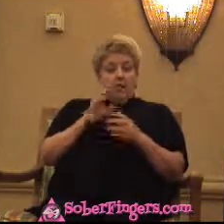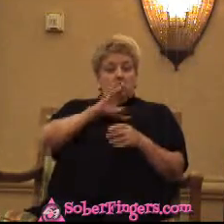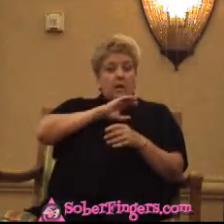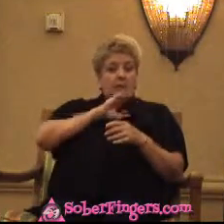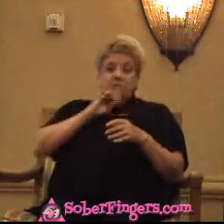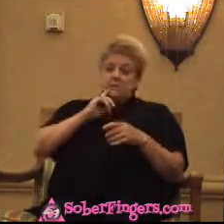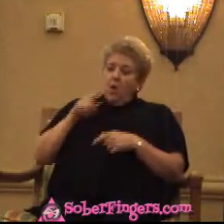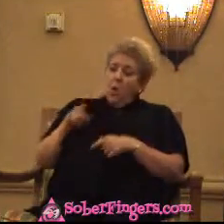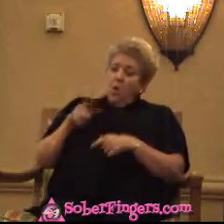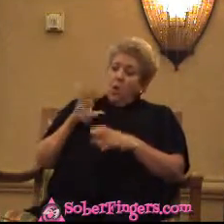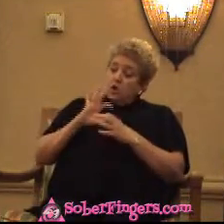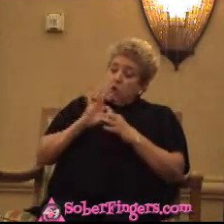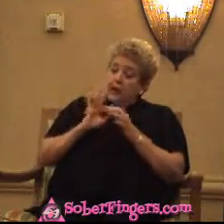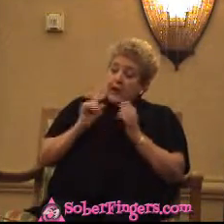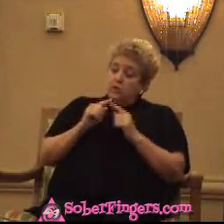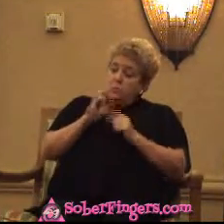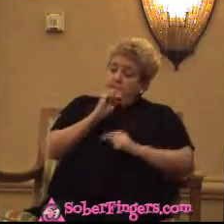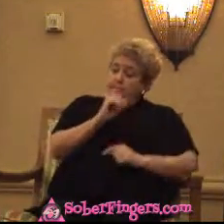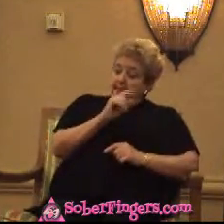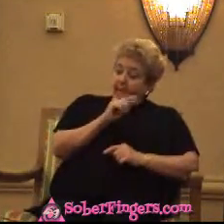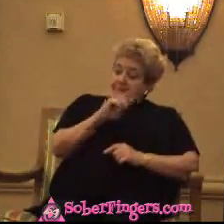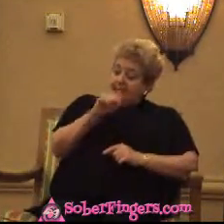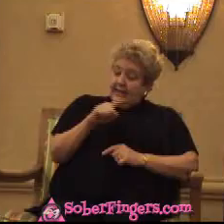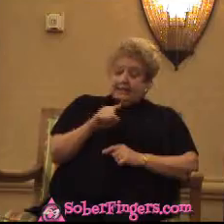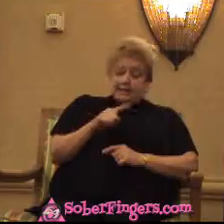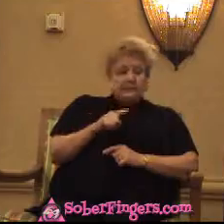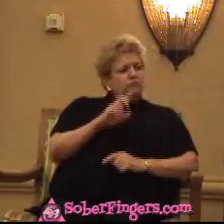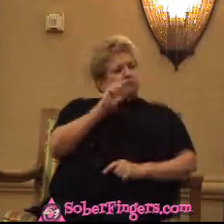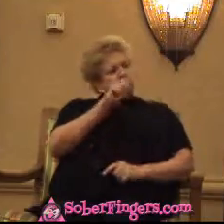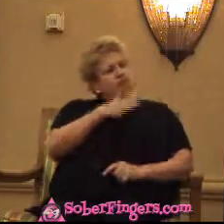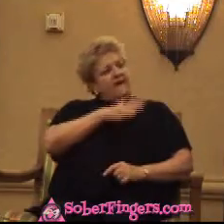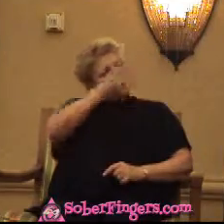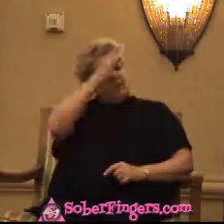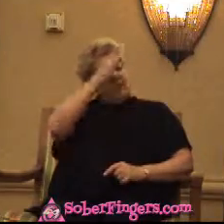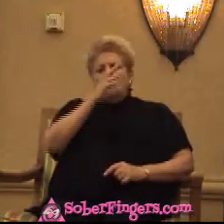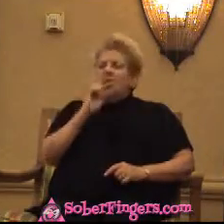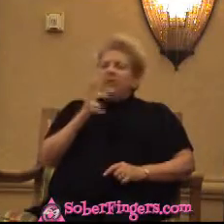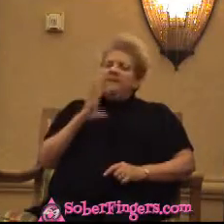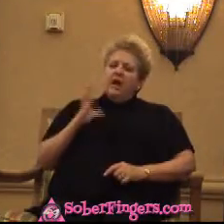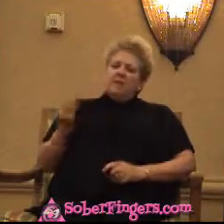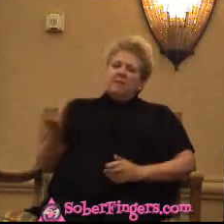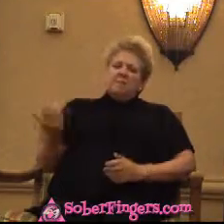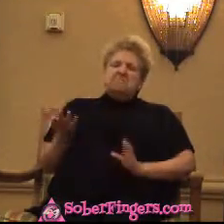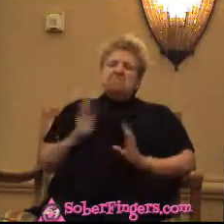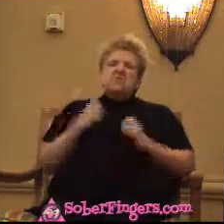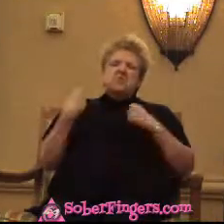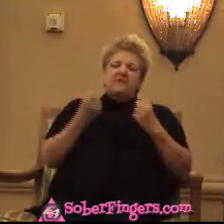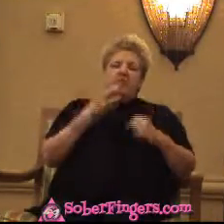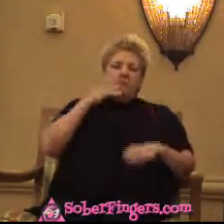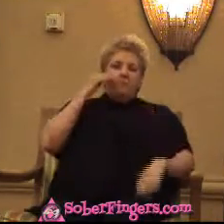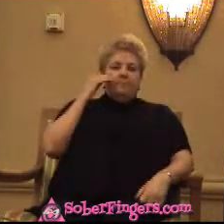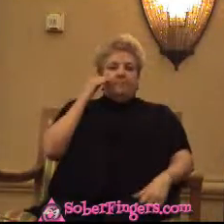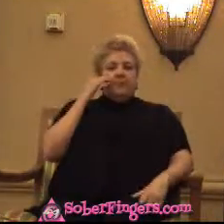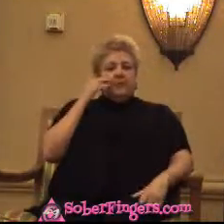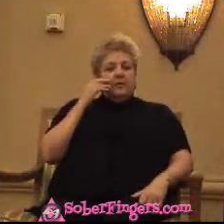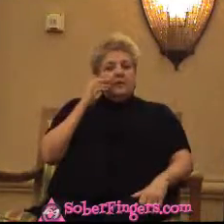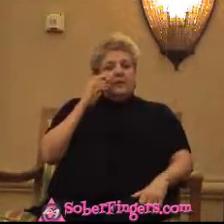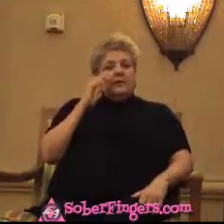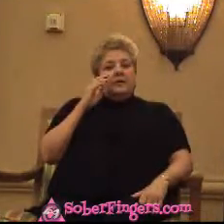say, you related to Matt Zetz? Yeah, he's my father. Okay, get in the car, I'll take you home. I'll give you an example how much I got away with.